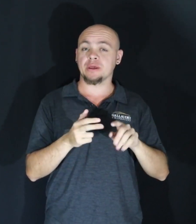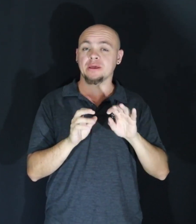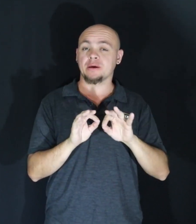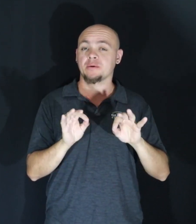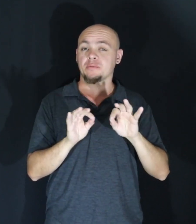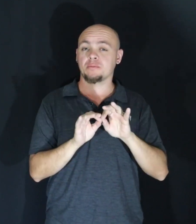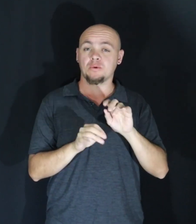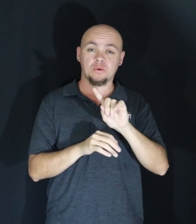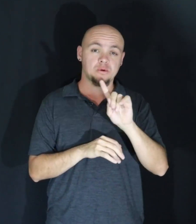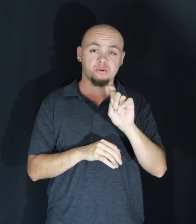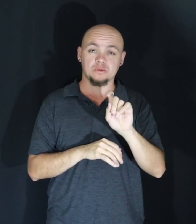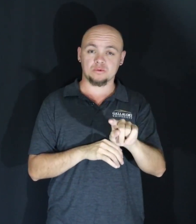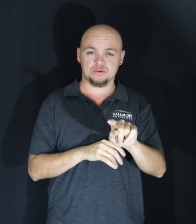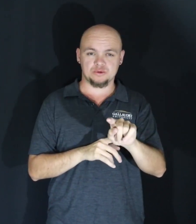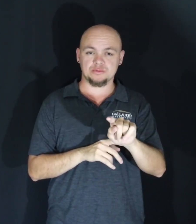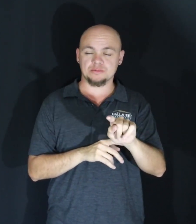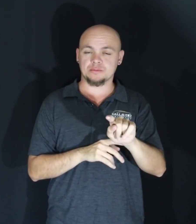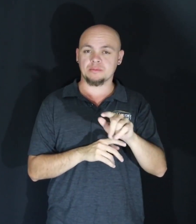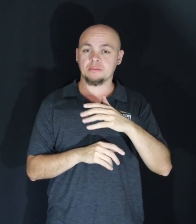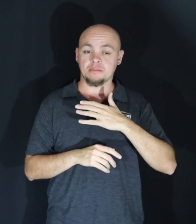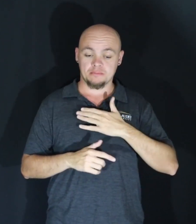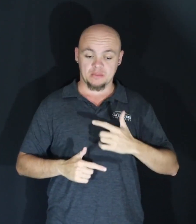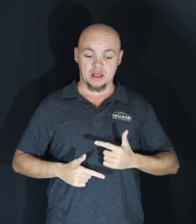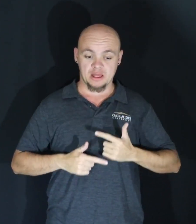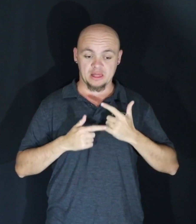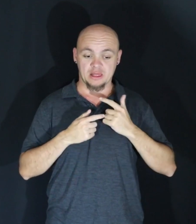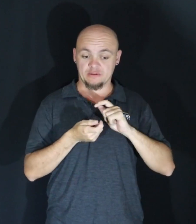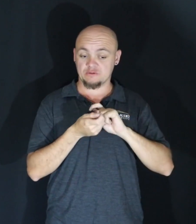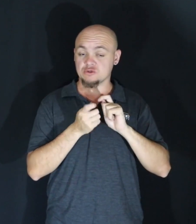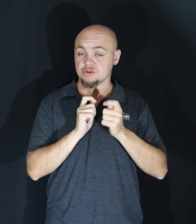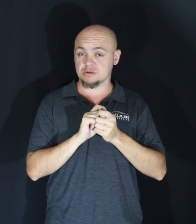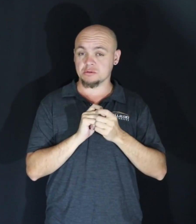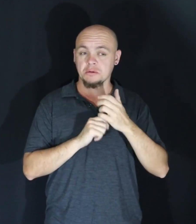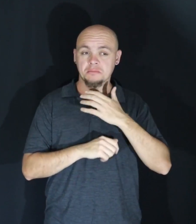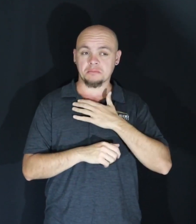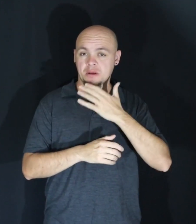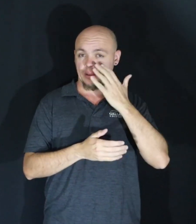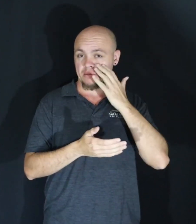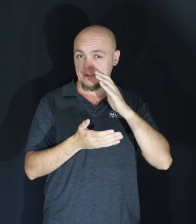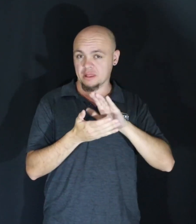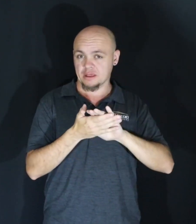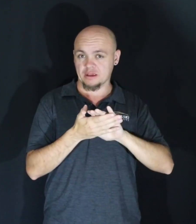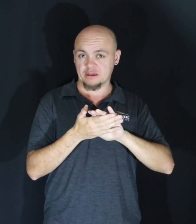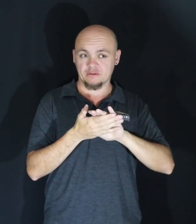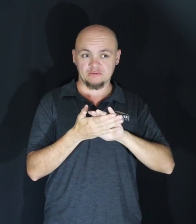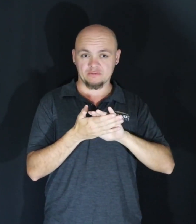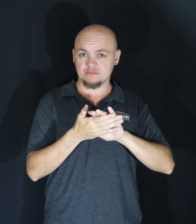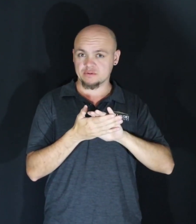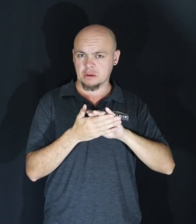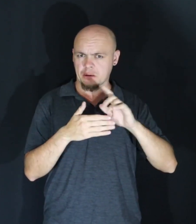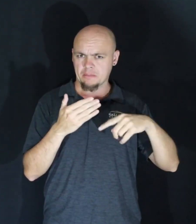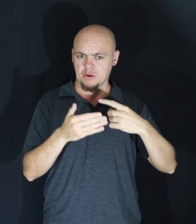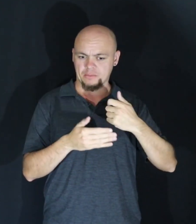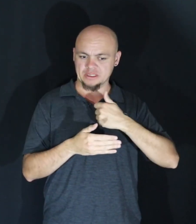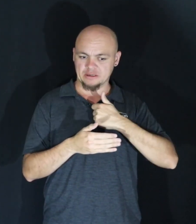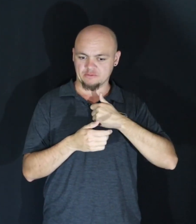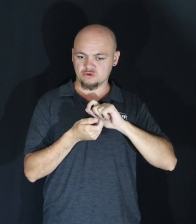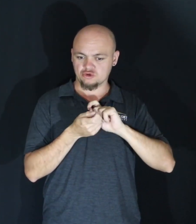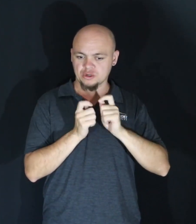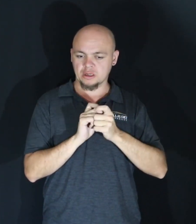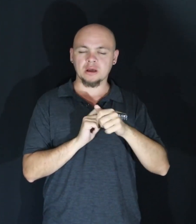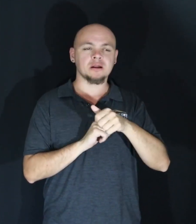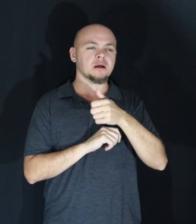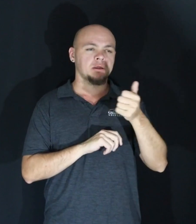questions that not only changed my life and how I believed about myself, but it helped